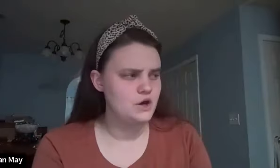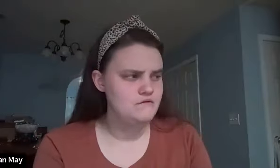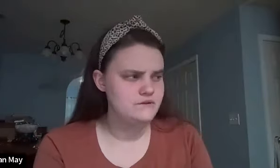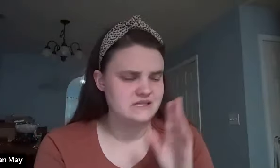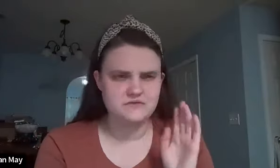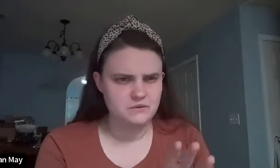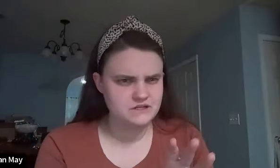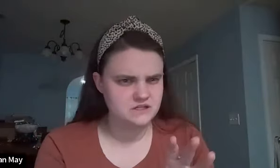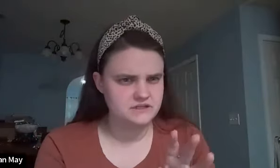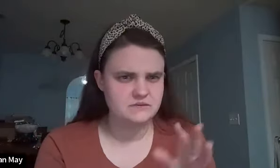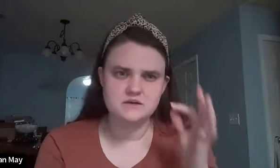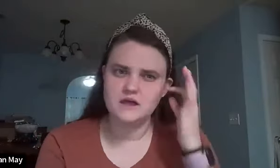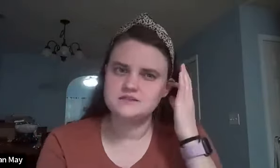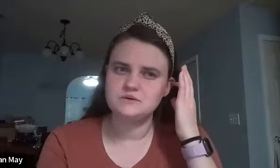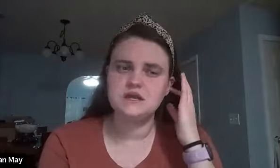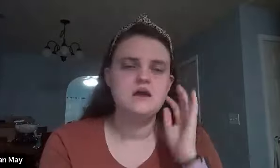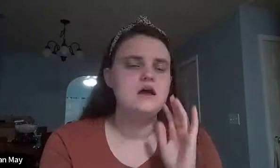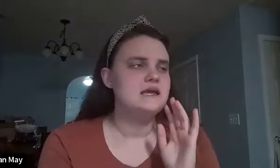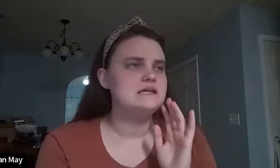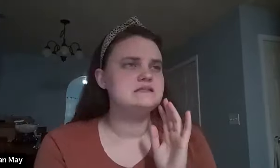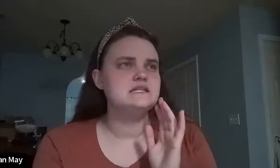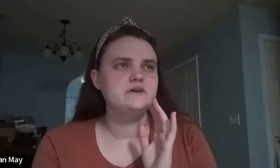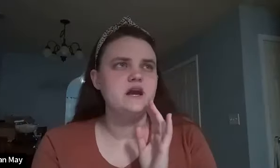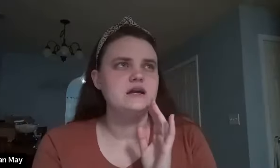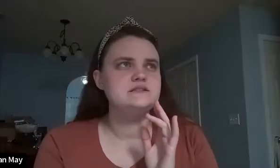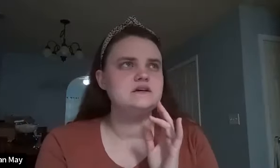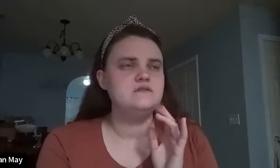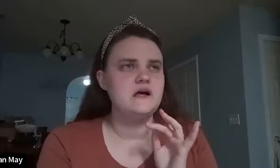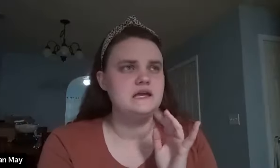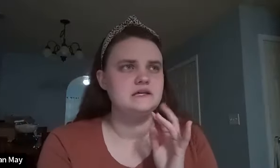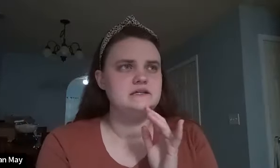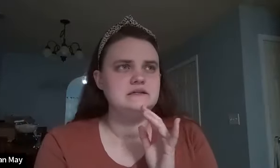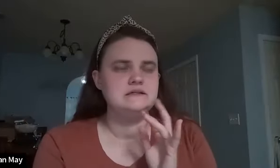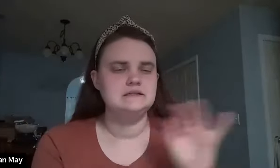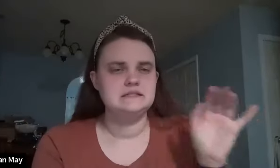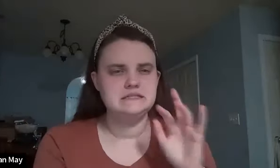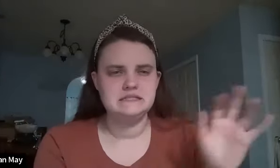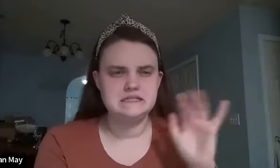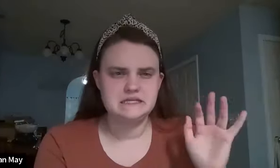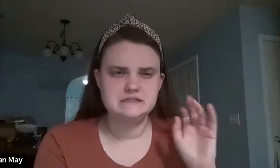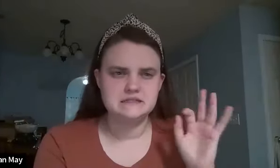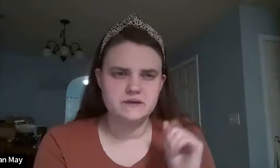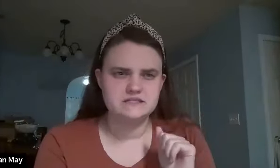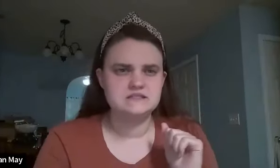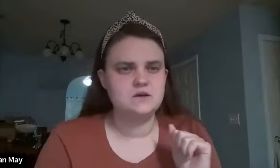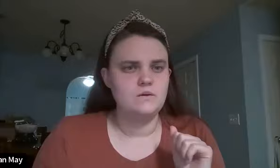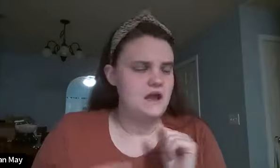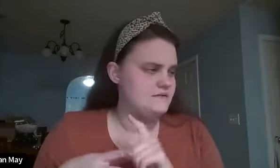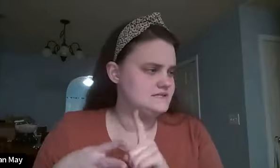go over them because I think we talked about some of them last week, is the different kinds of like seasonings, like spices. So I have